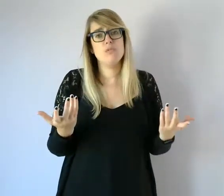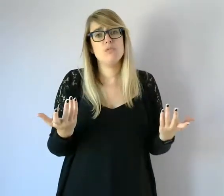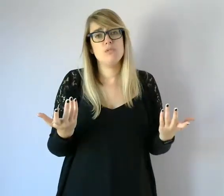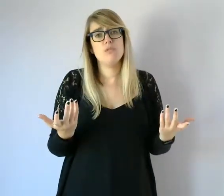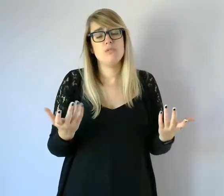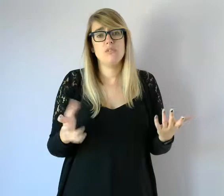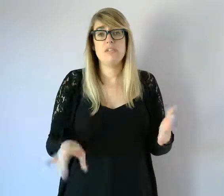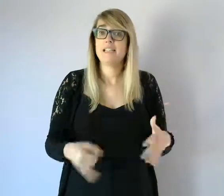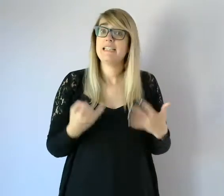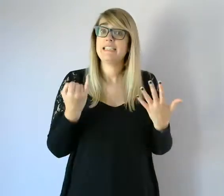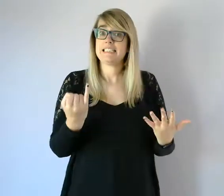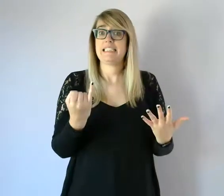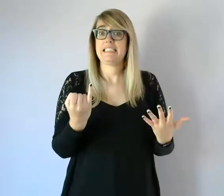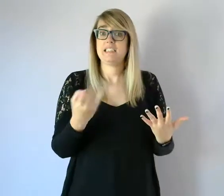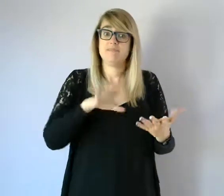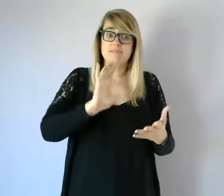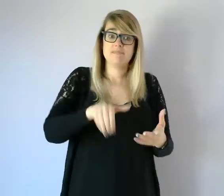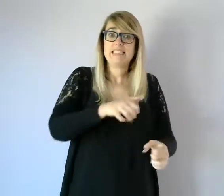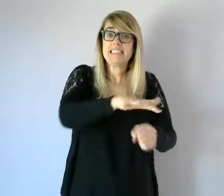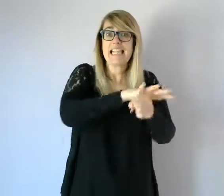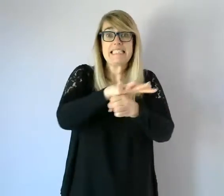6. Settings. Abuse can